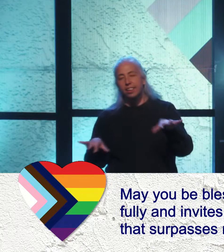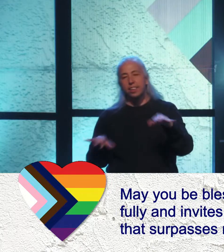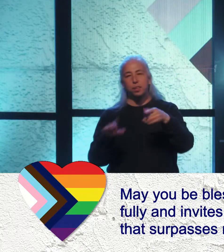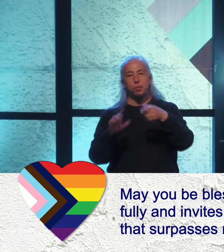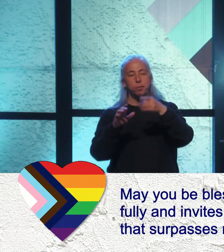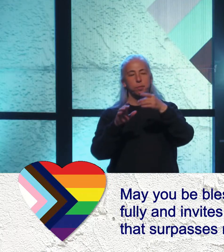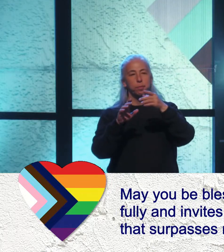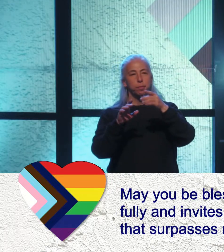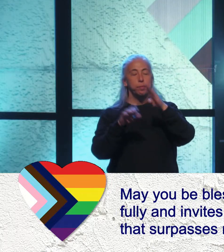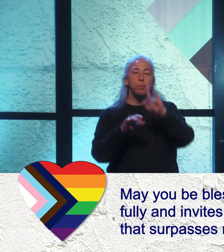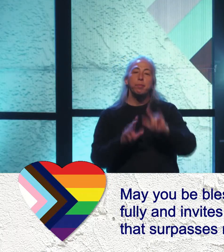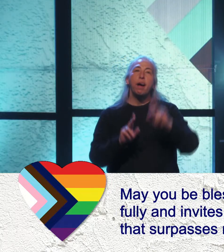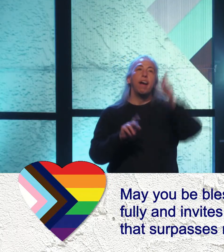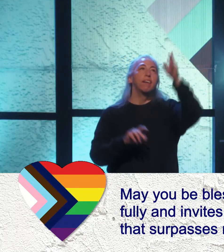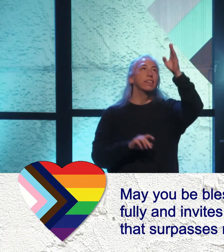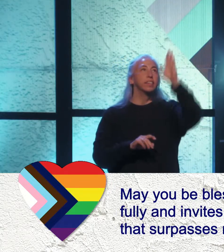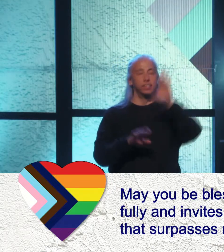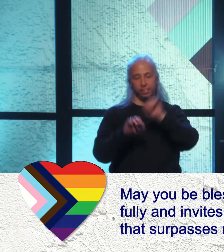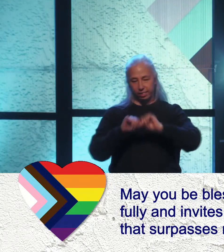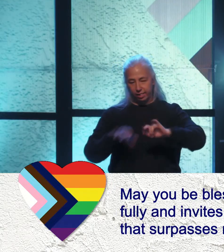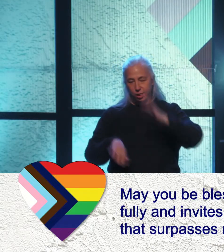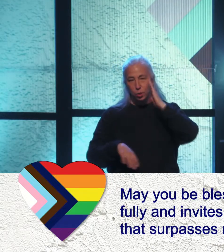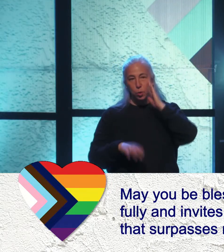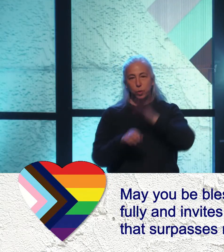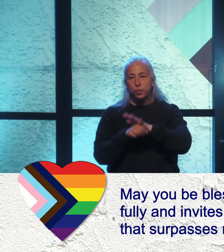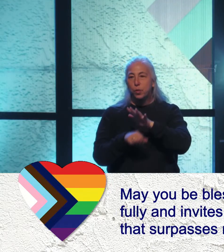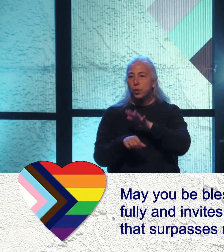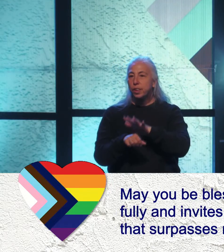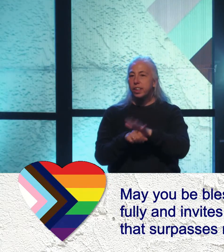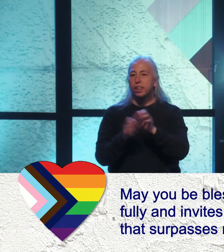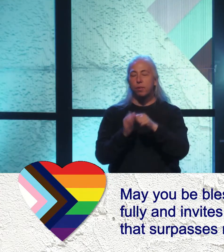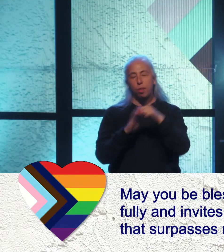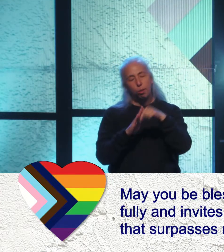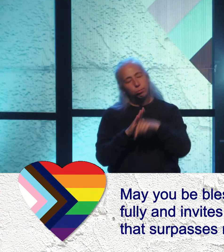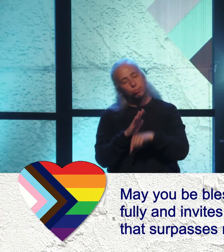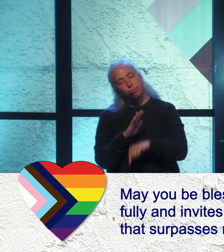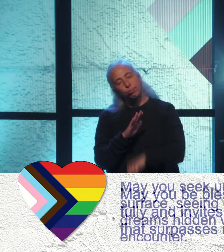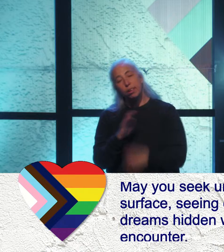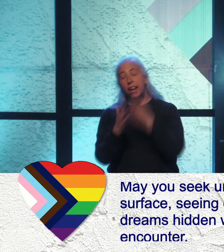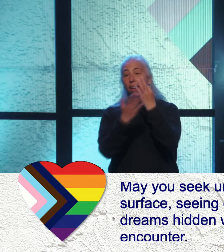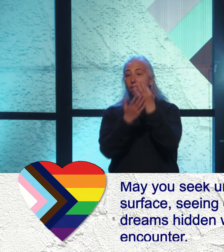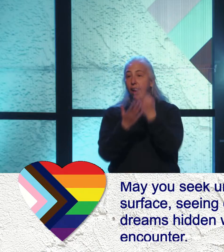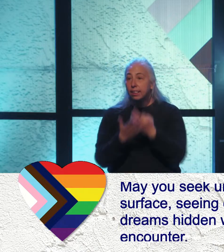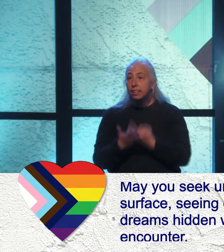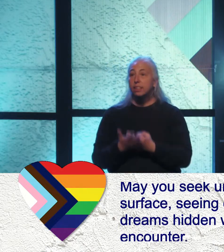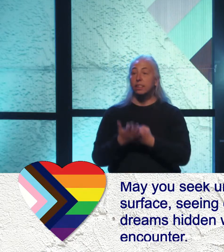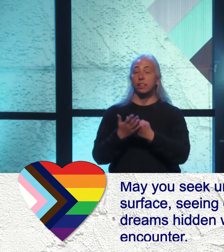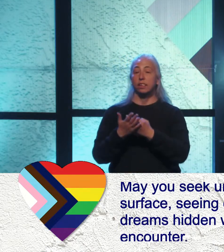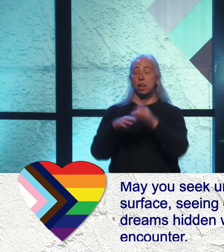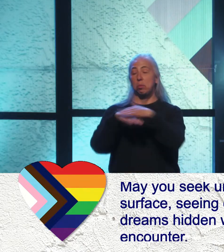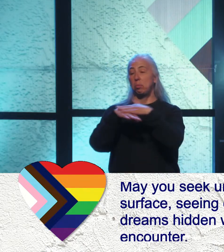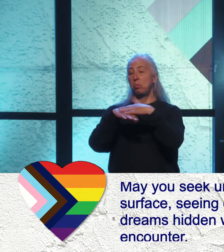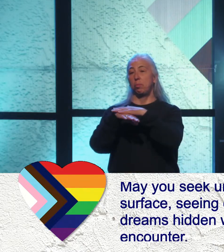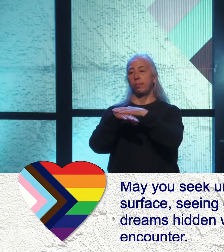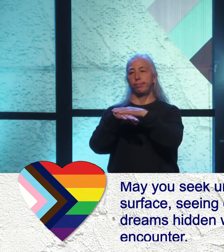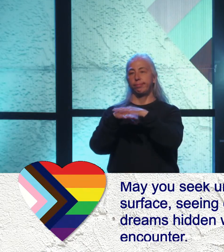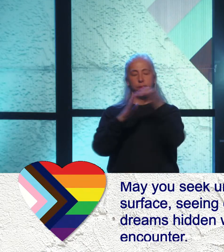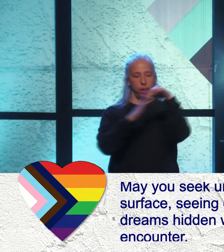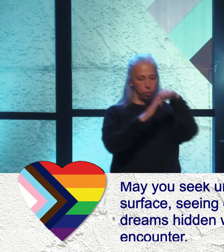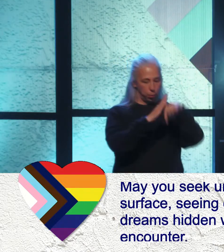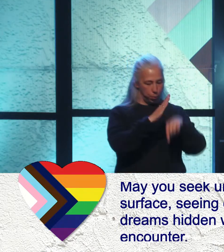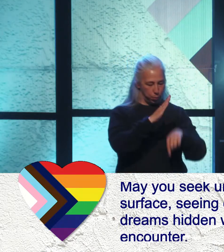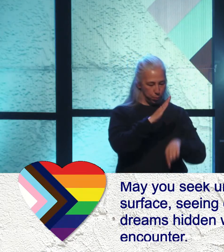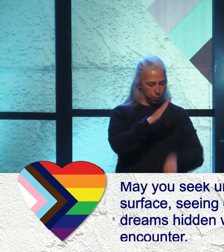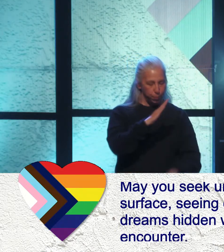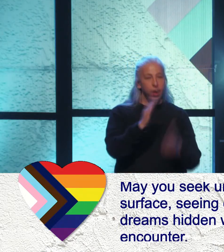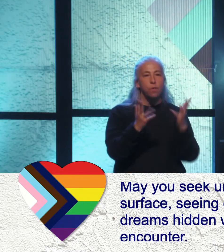and invites you to love others with a depth that surpasses mere facts and figures. And may you seek understanding beneath